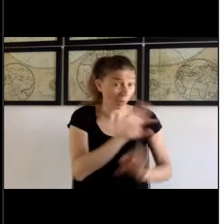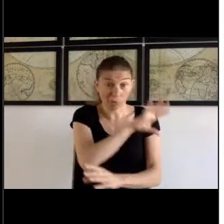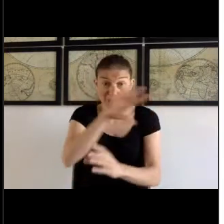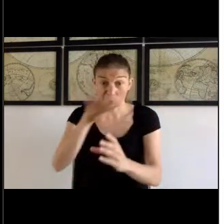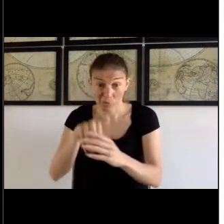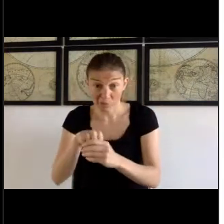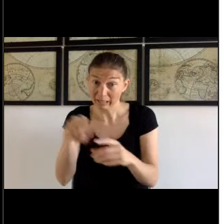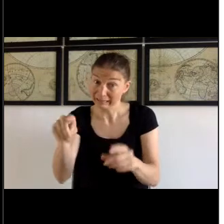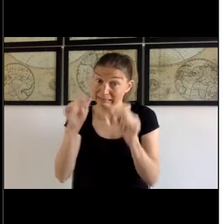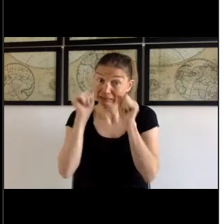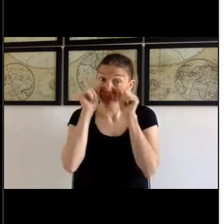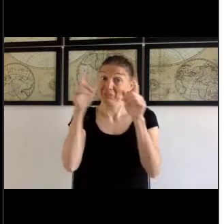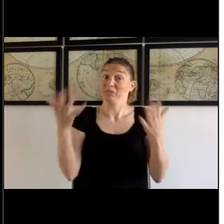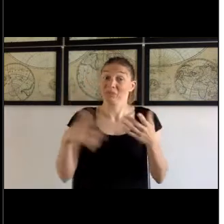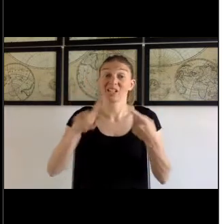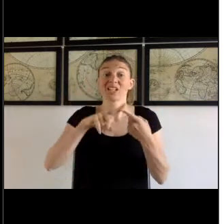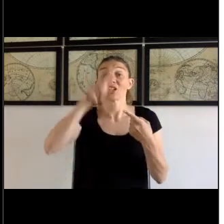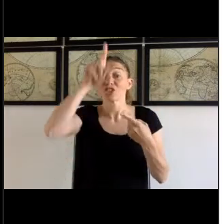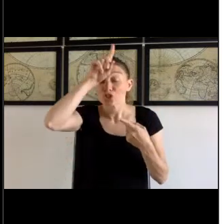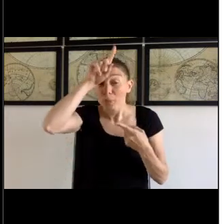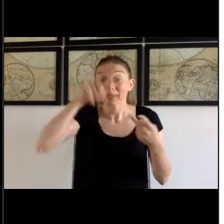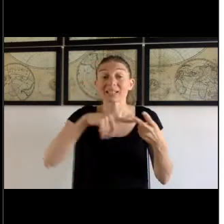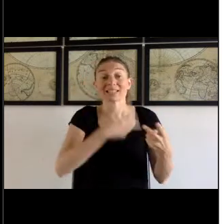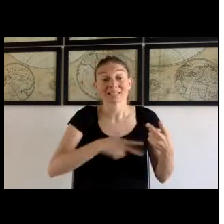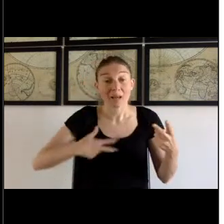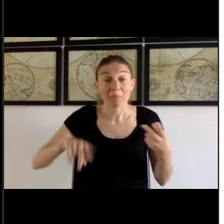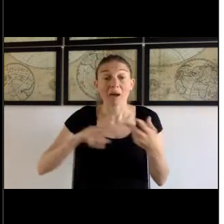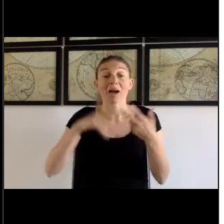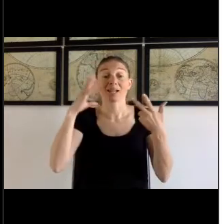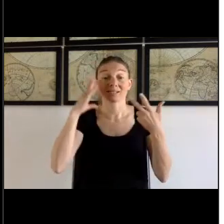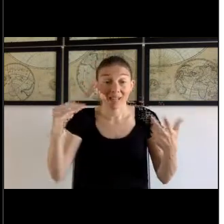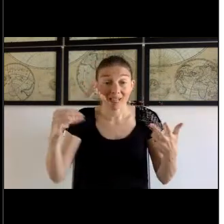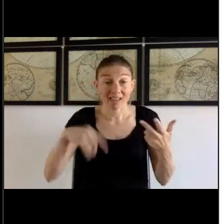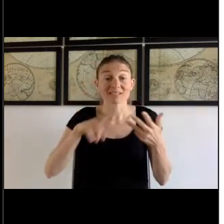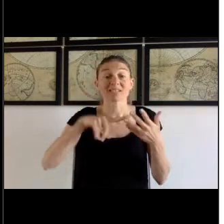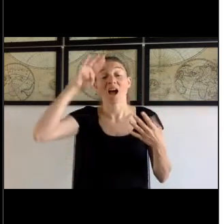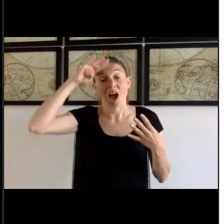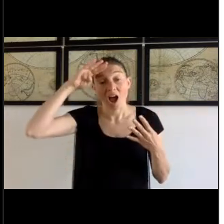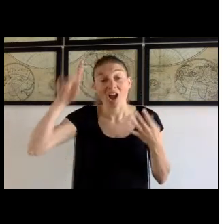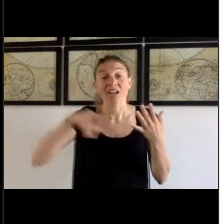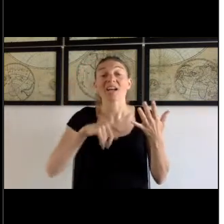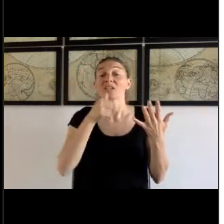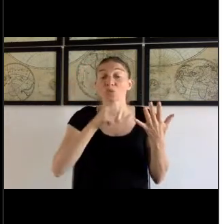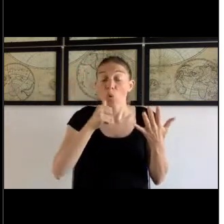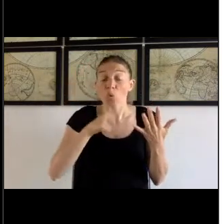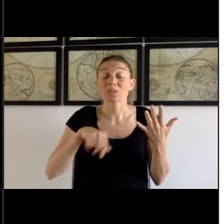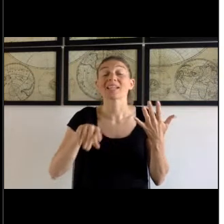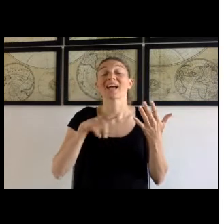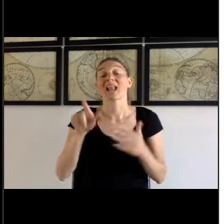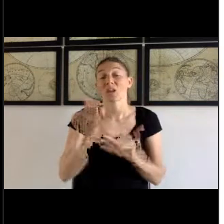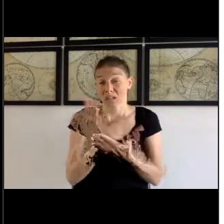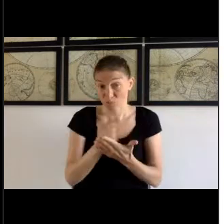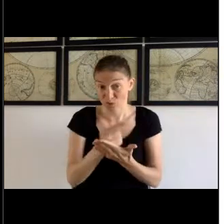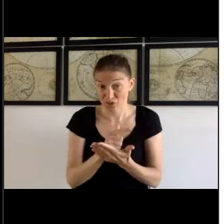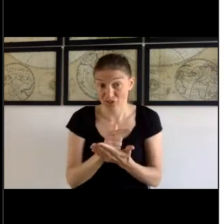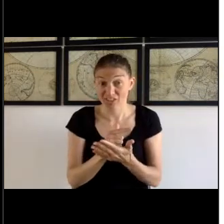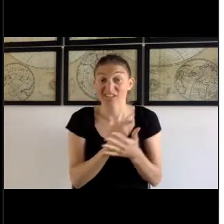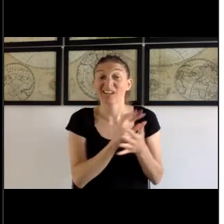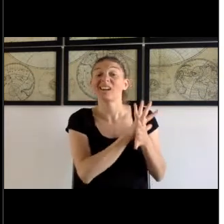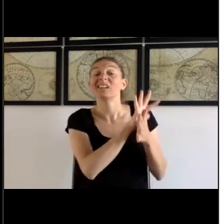enough Germany, Denmark, the Netherlands, Ireland, Estonia, and Luxembourg. Here is only on